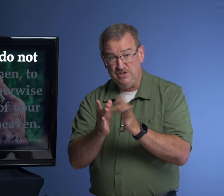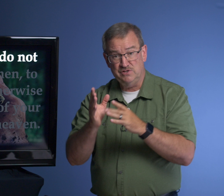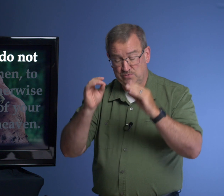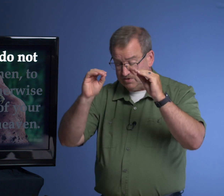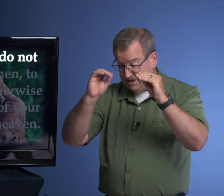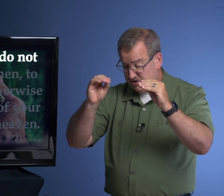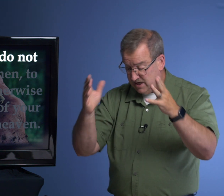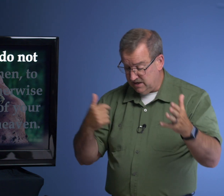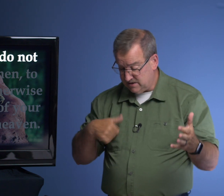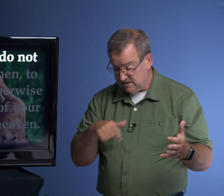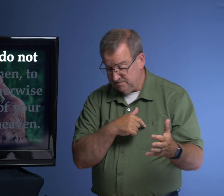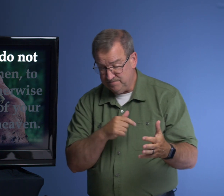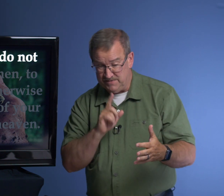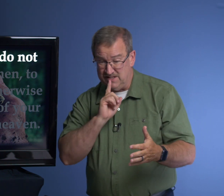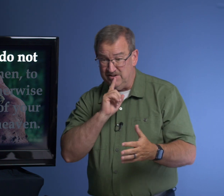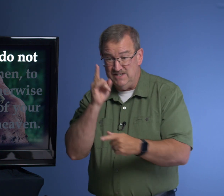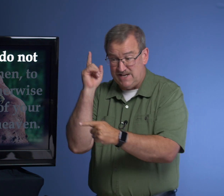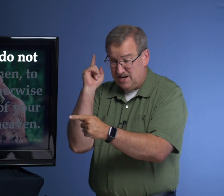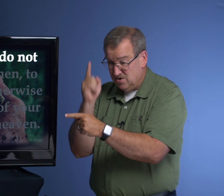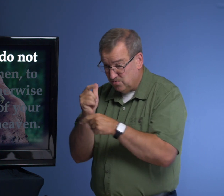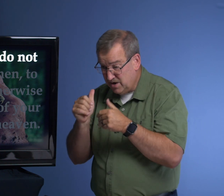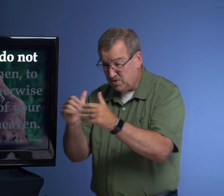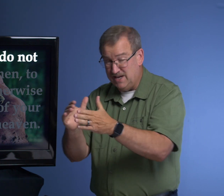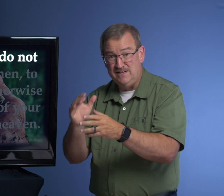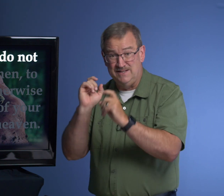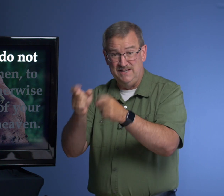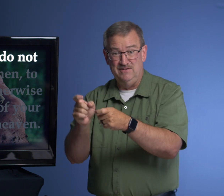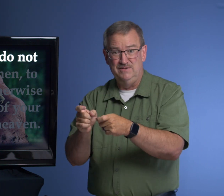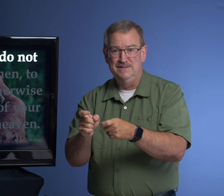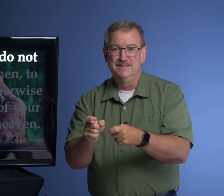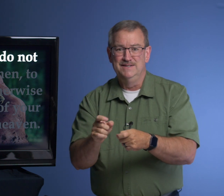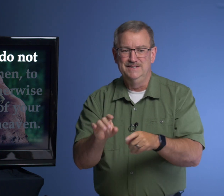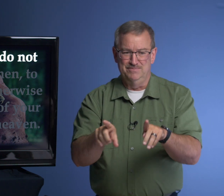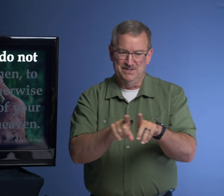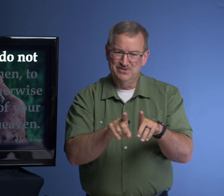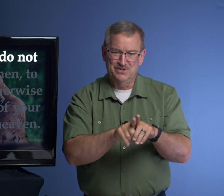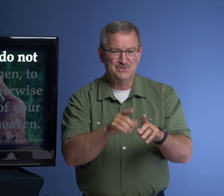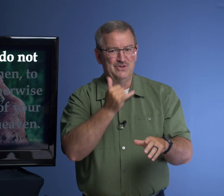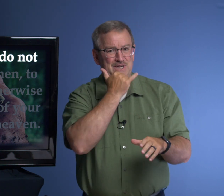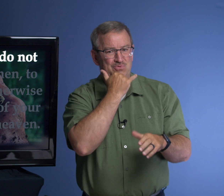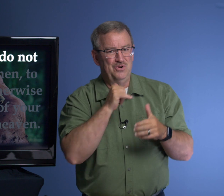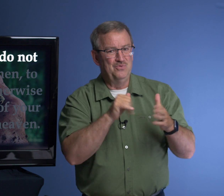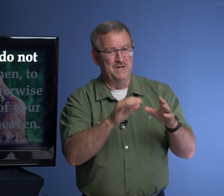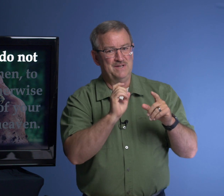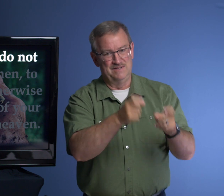Jesus was teaching us that there is a right way to give, but there's also a wrong way to